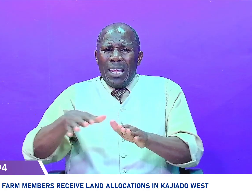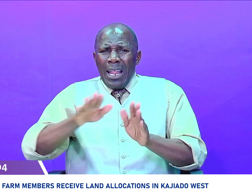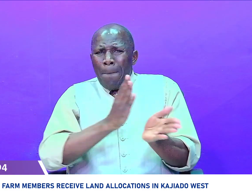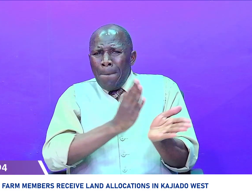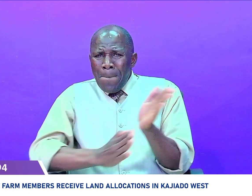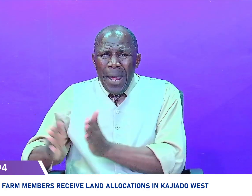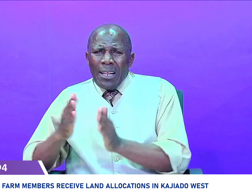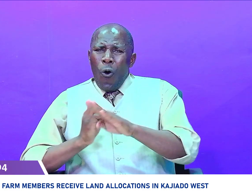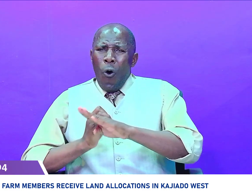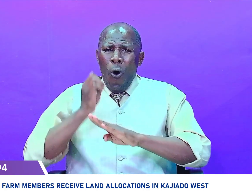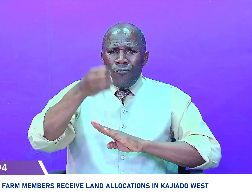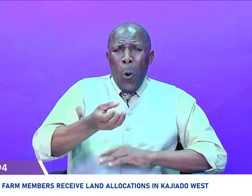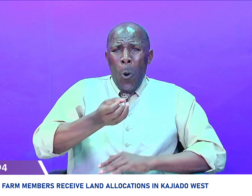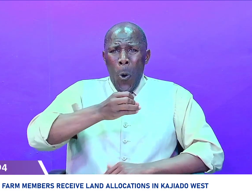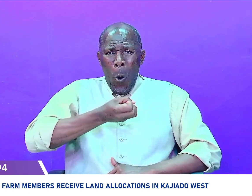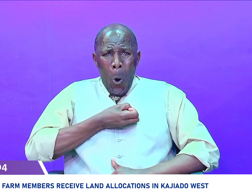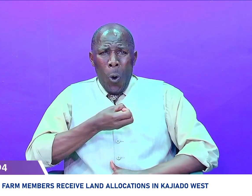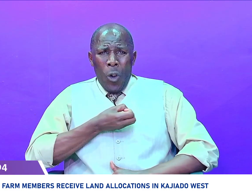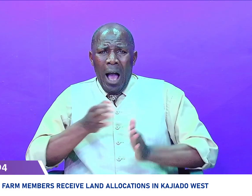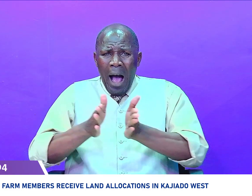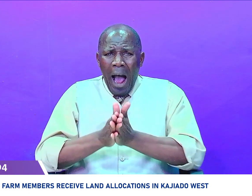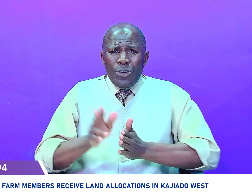ownership and usage rights.